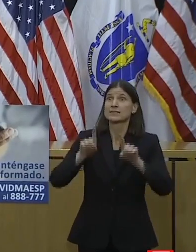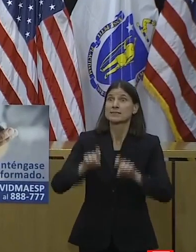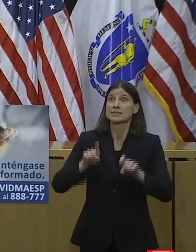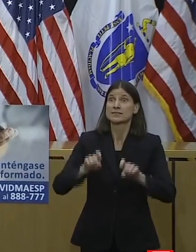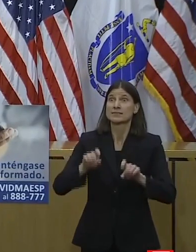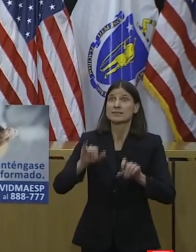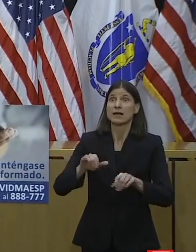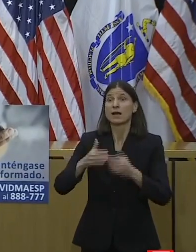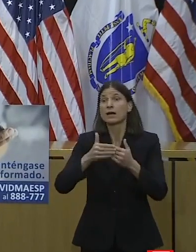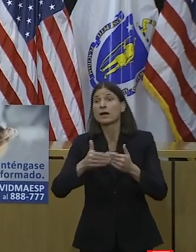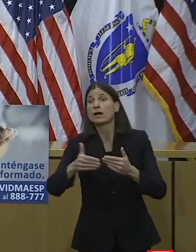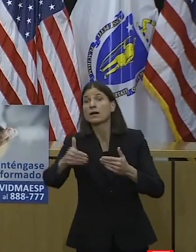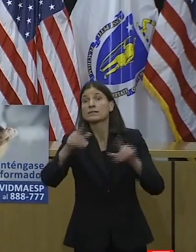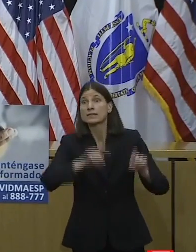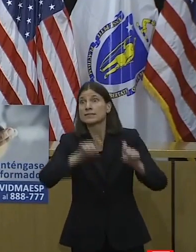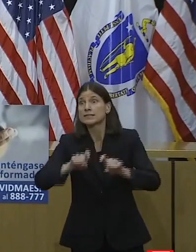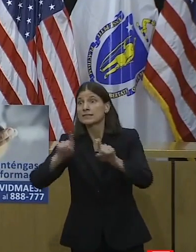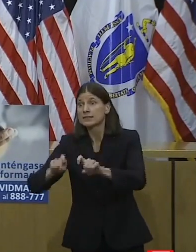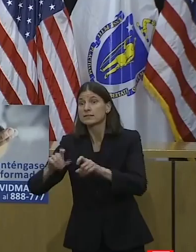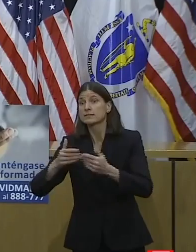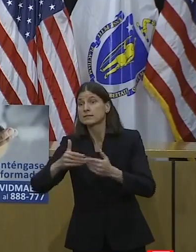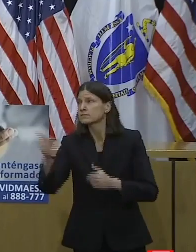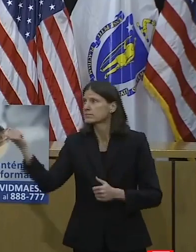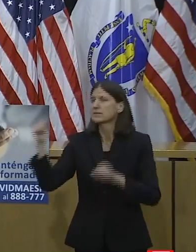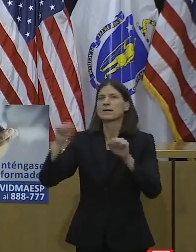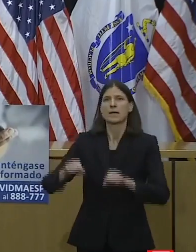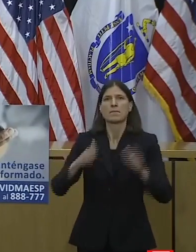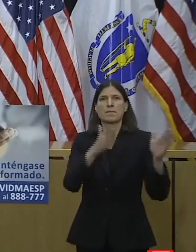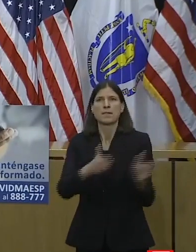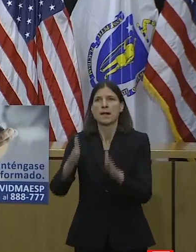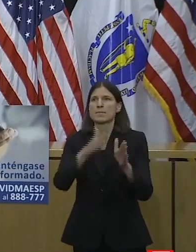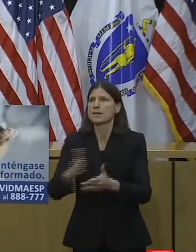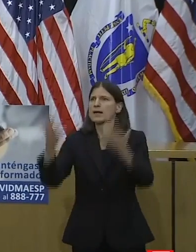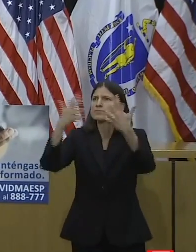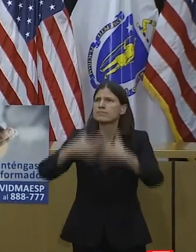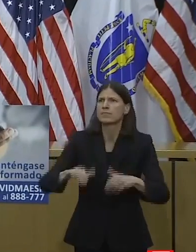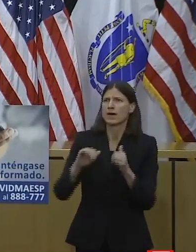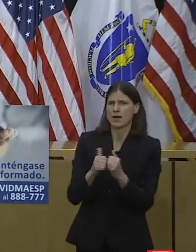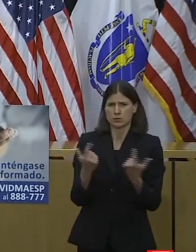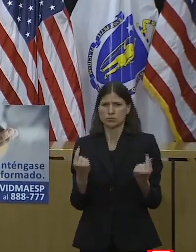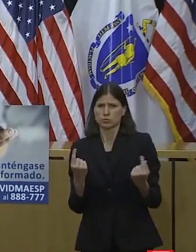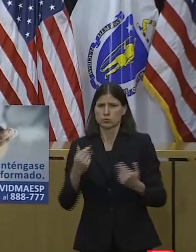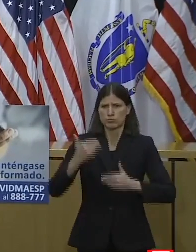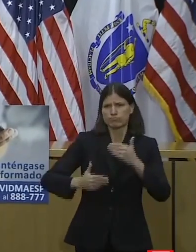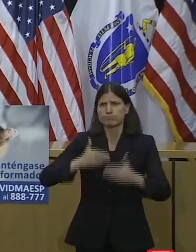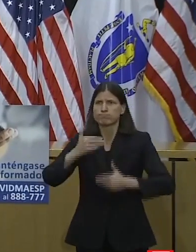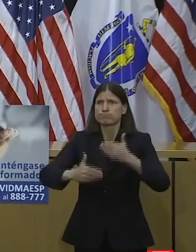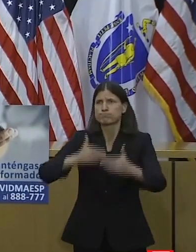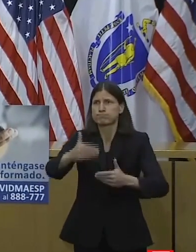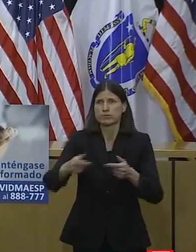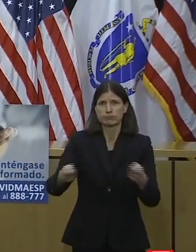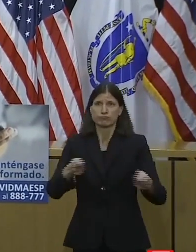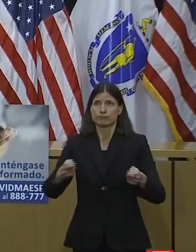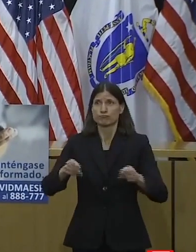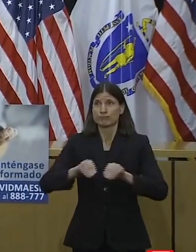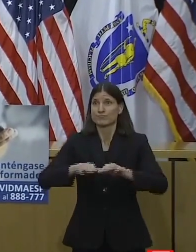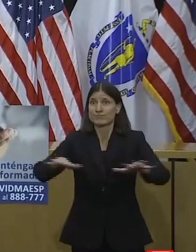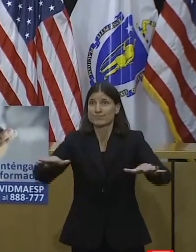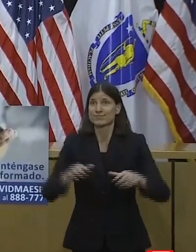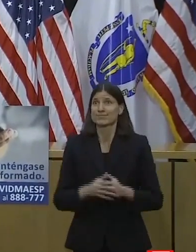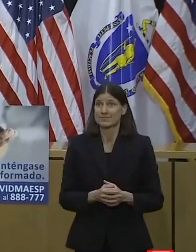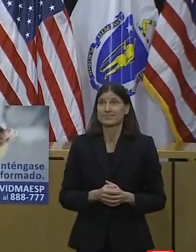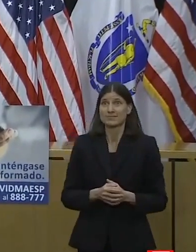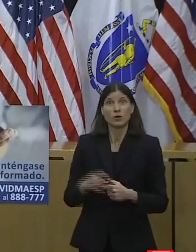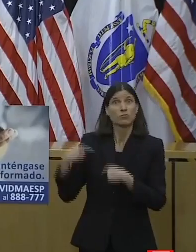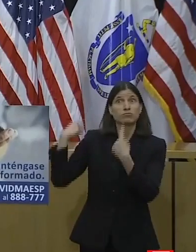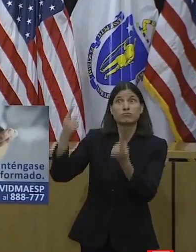decisions around reopening parts of our community. We're continuing to make progress, and as of yesterday, we've conducted a